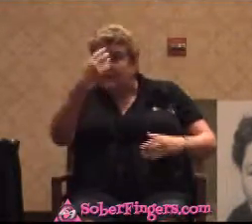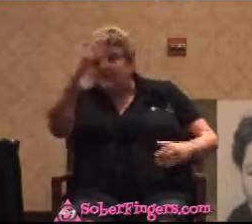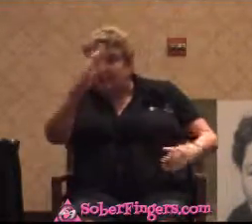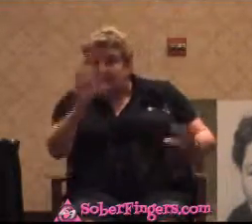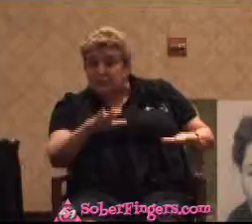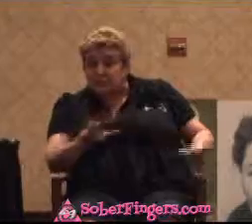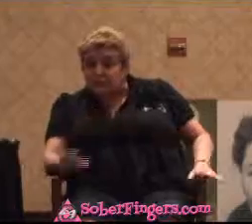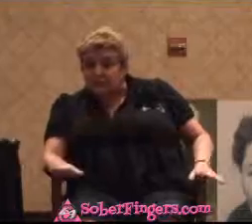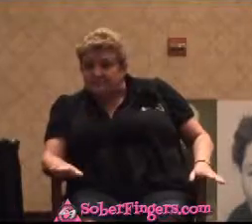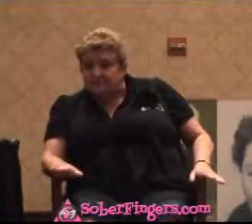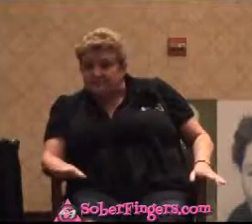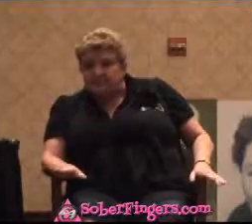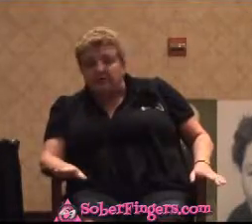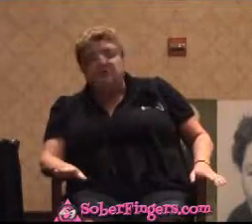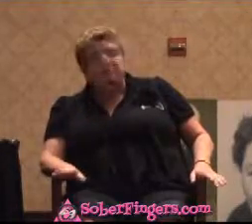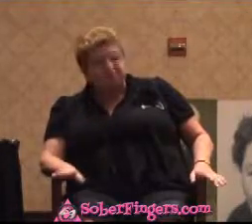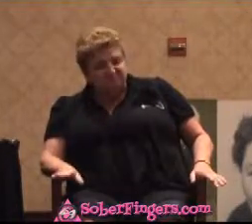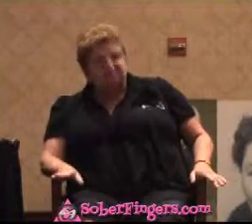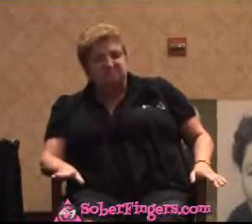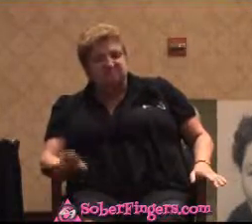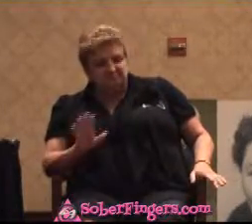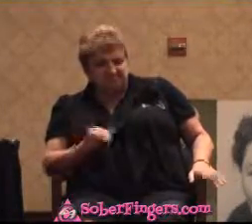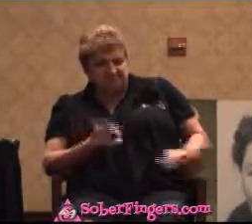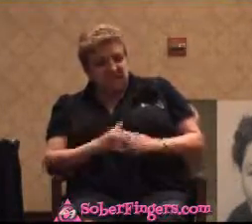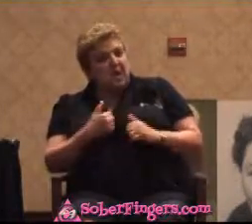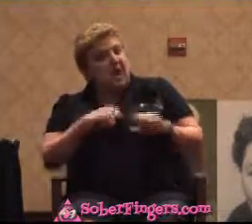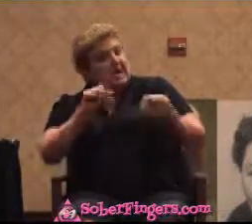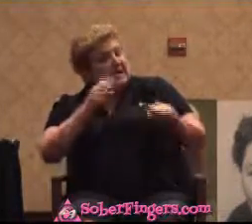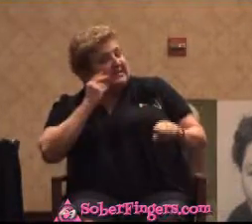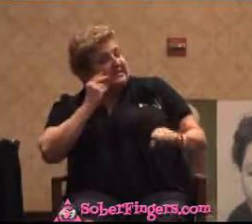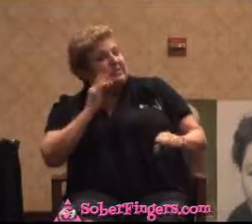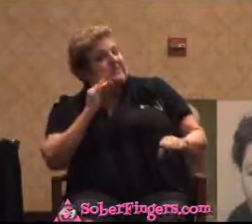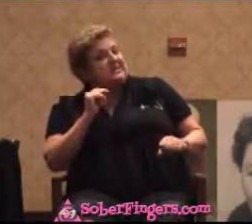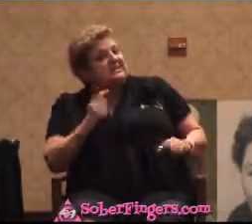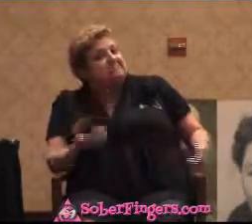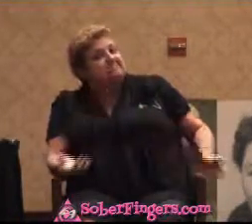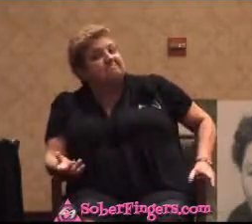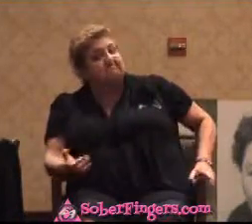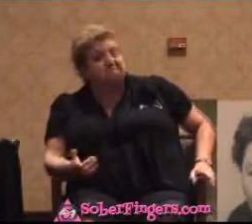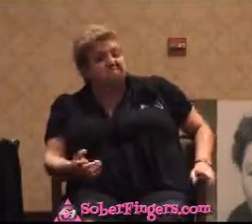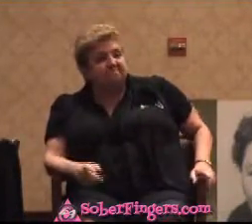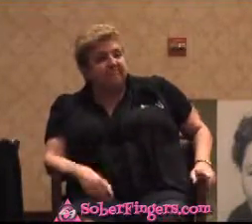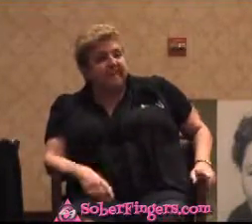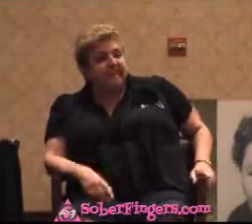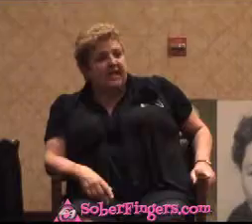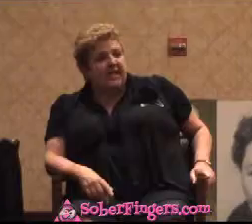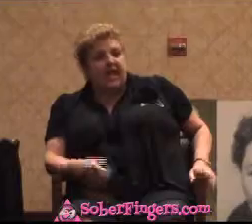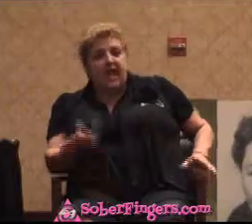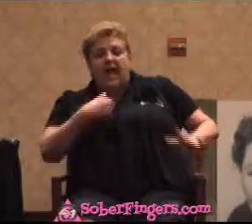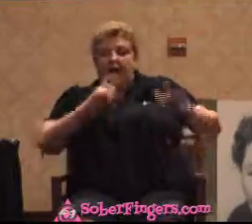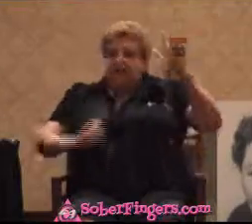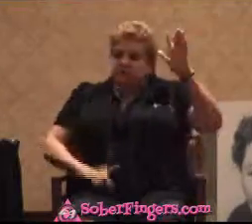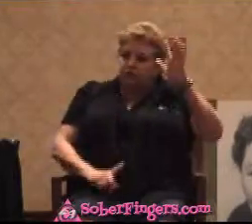wrote the meal ticket for me to experience it on some level in my life. And I showed back up to Alcoholics Anonymous, you